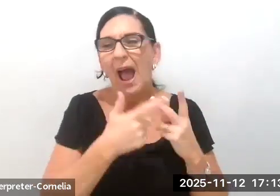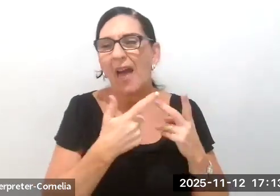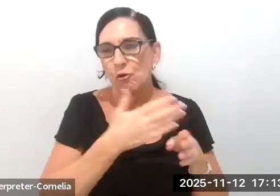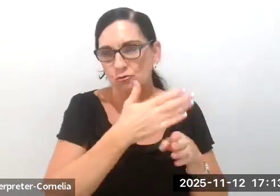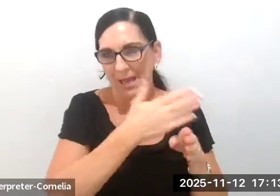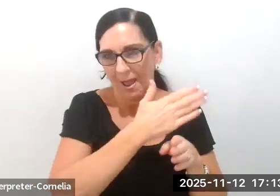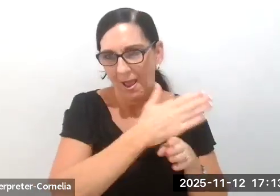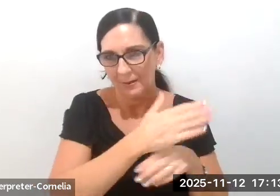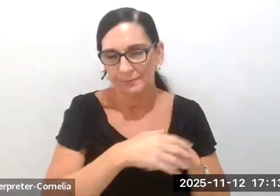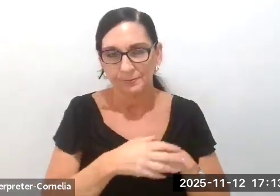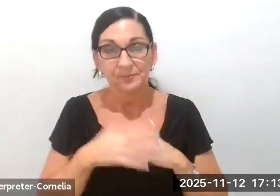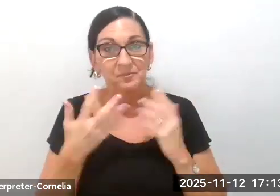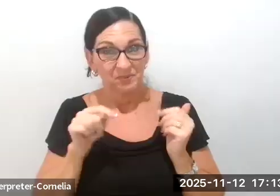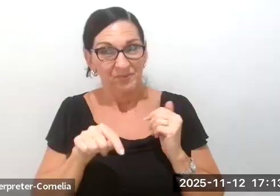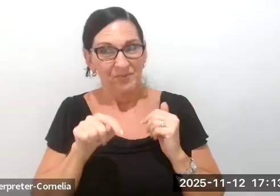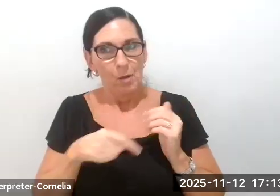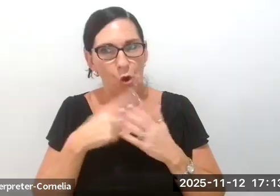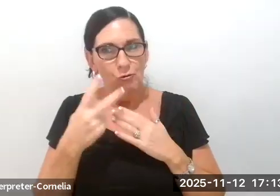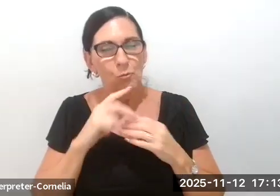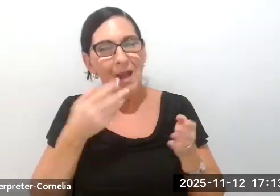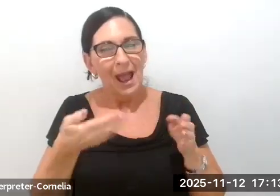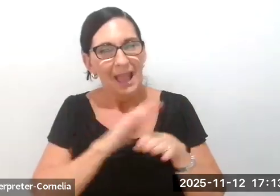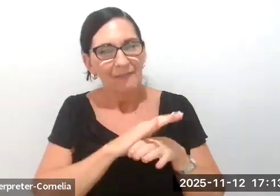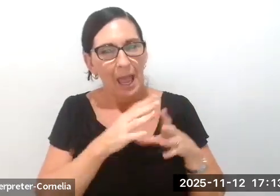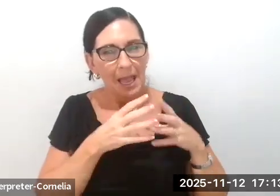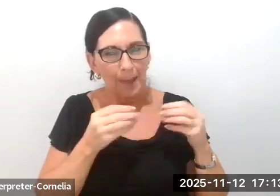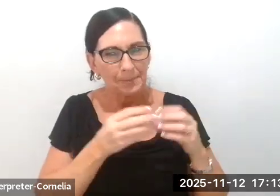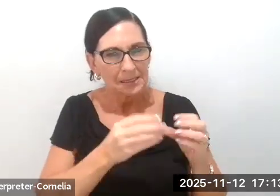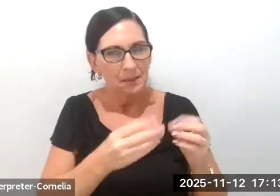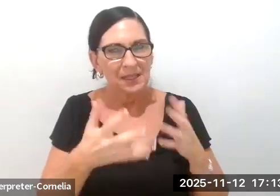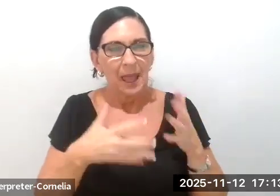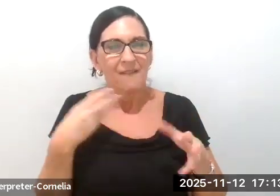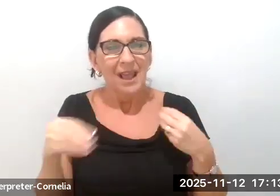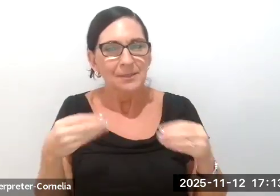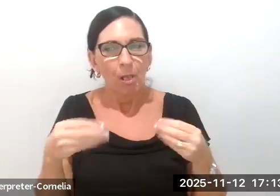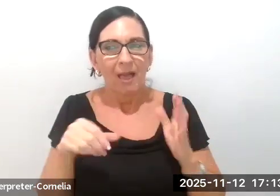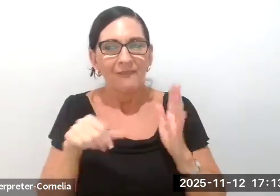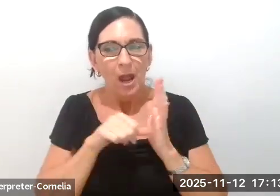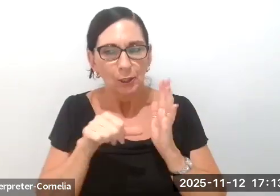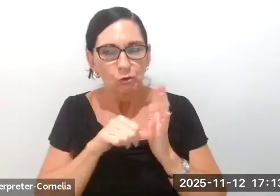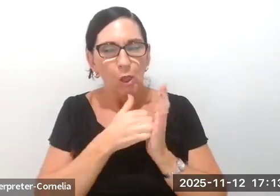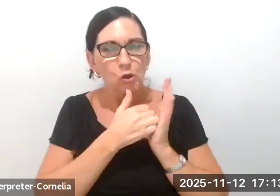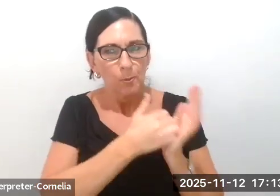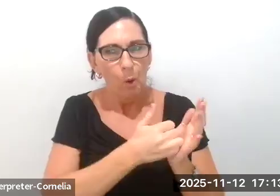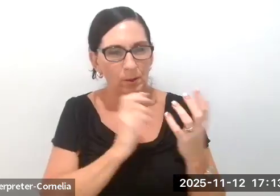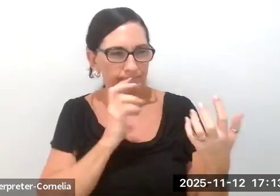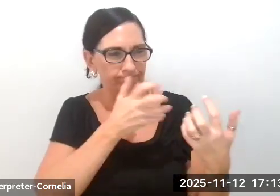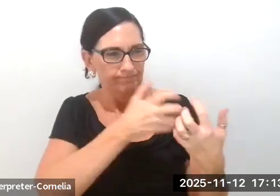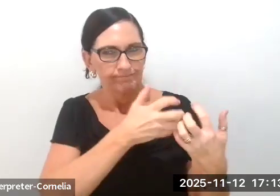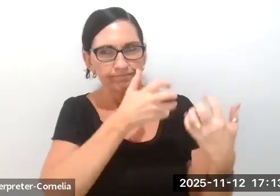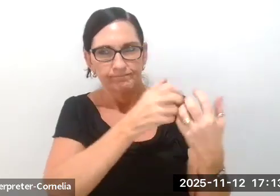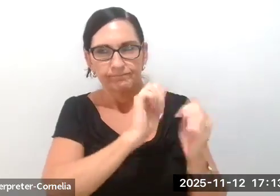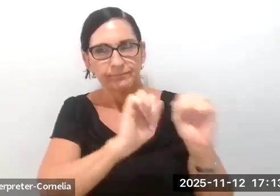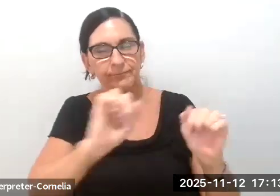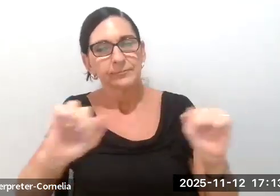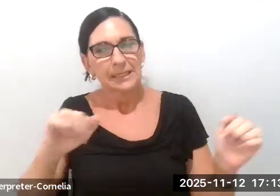this program addresses these gaps with flexible financial support tailored to your individual